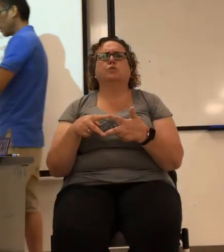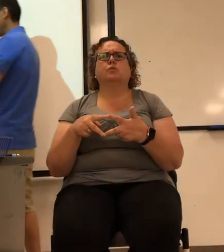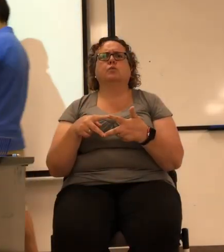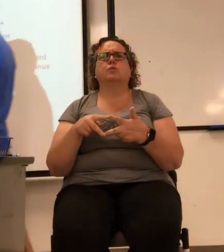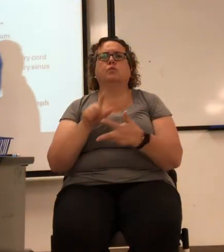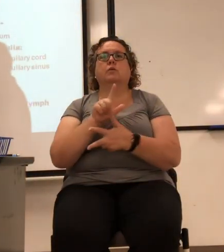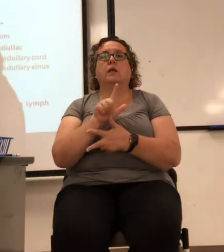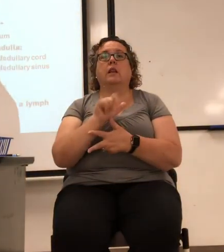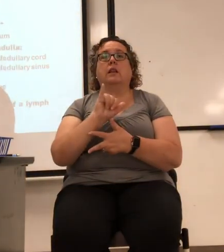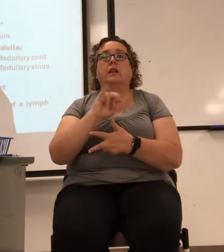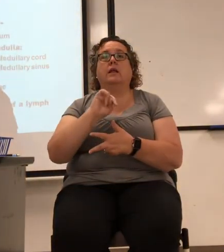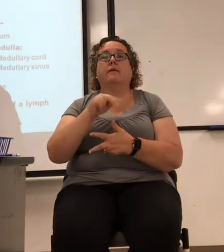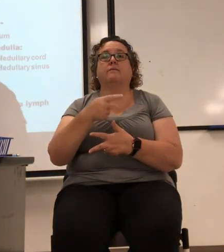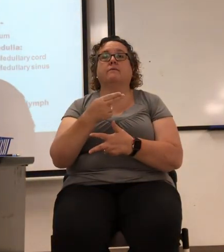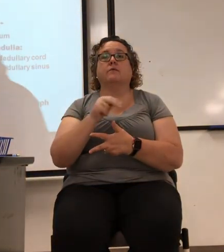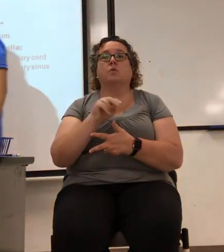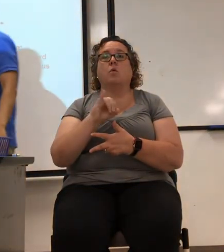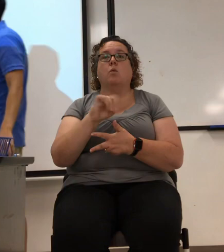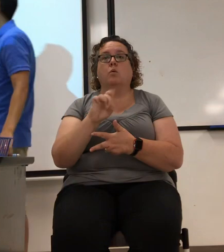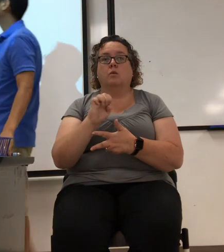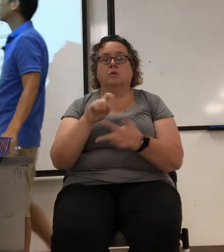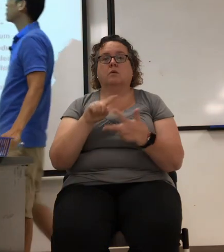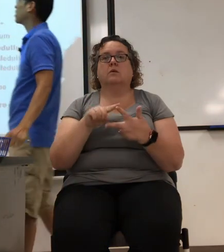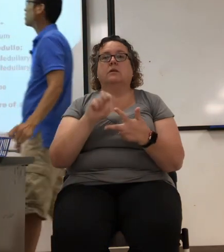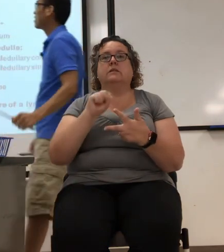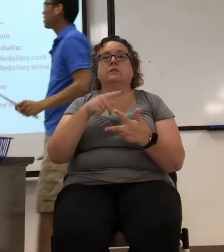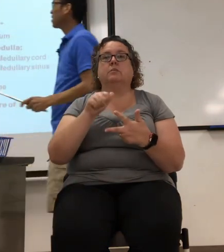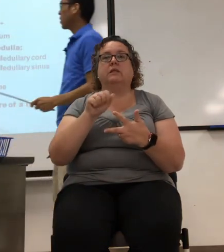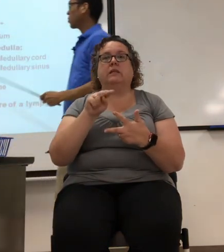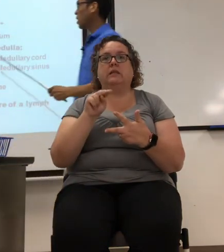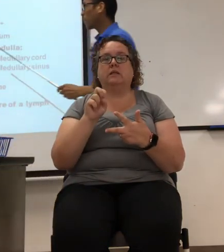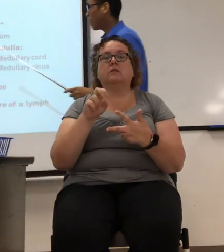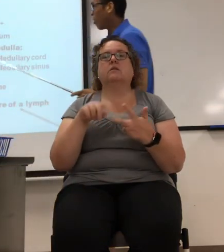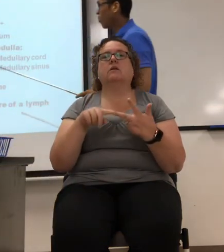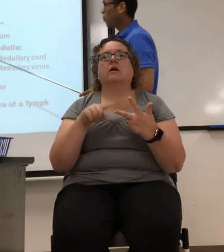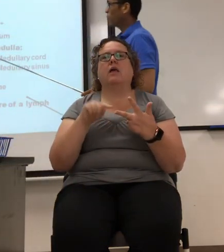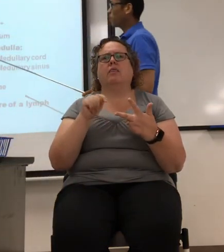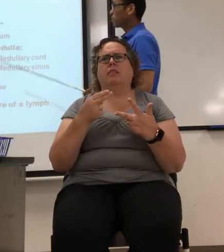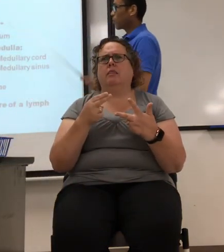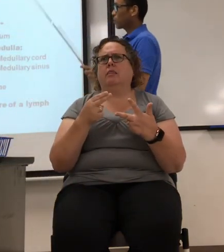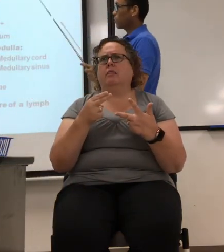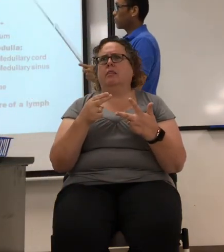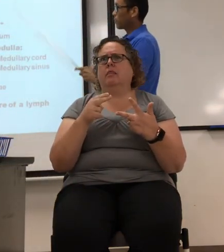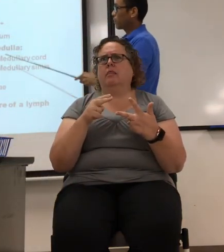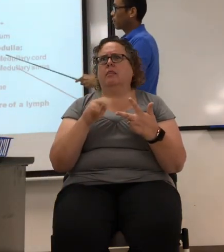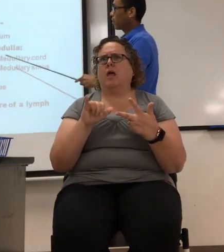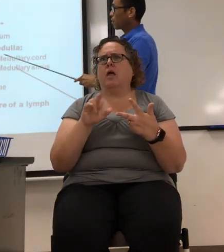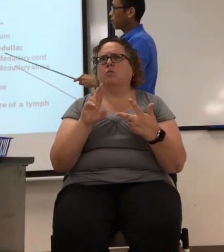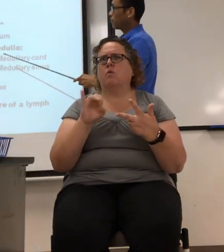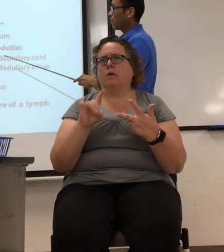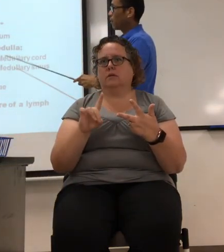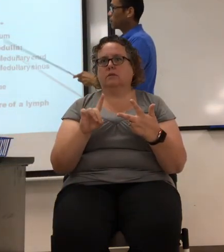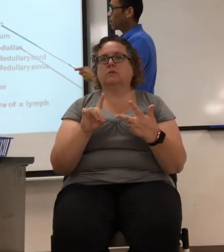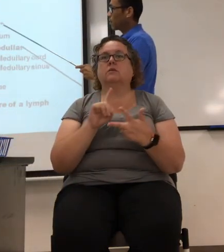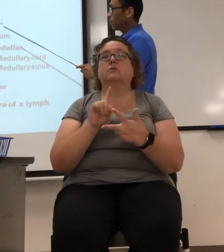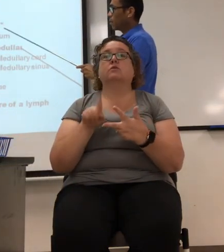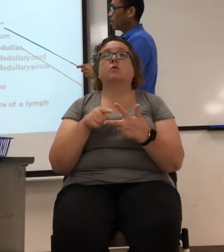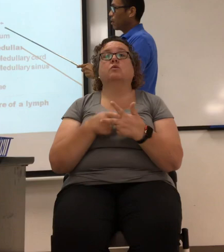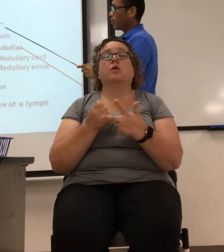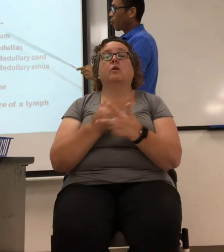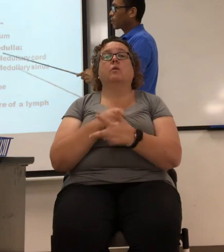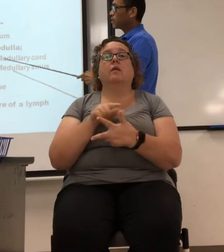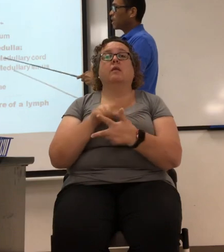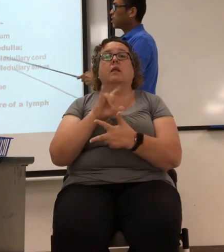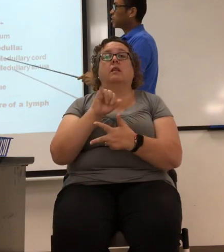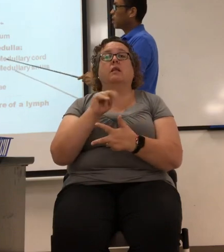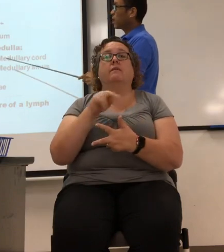You got lymph node, spleen, thymus. And we'll talk about all three of them, starting with the lymph node. So